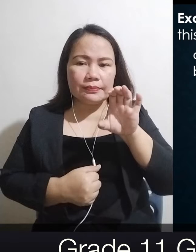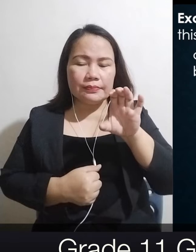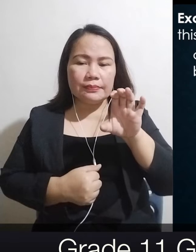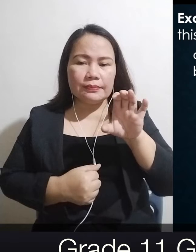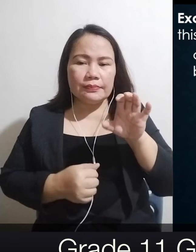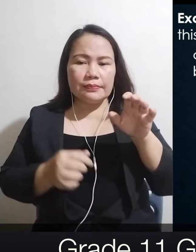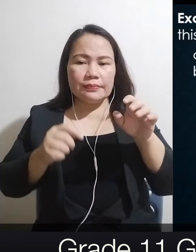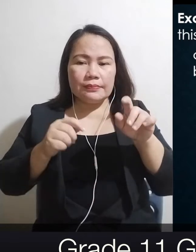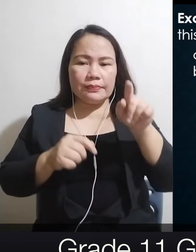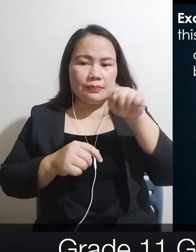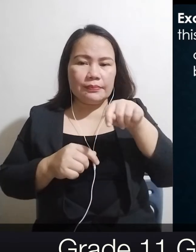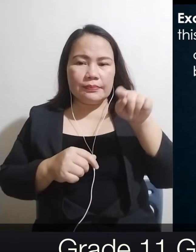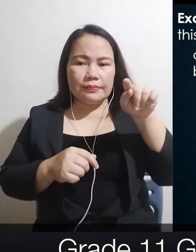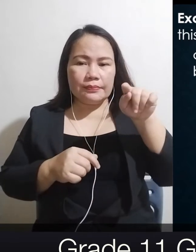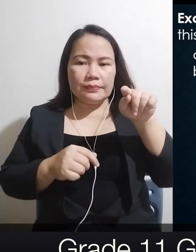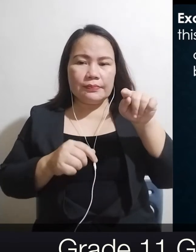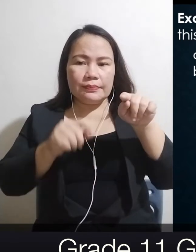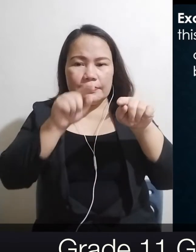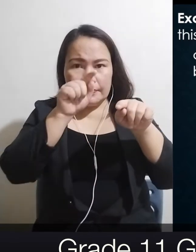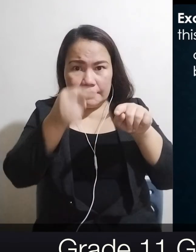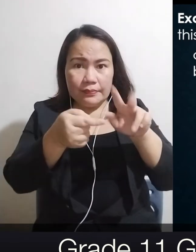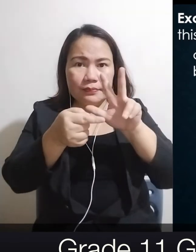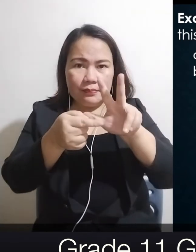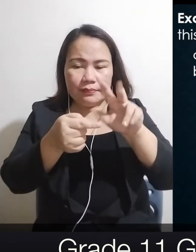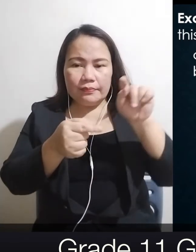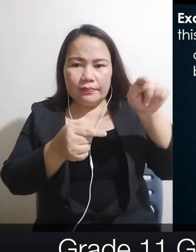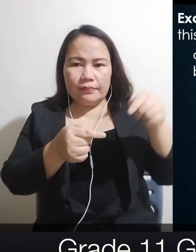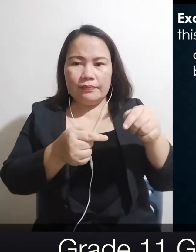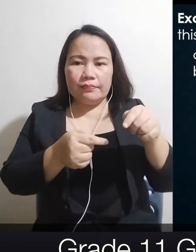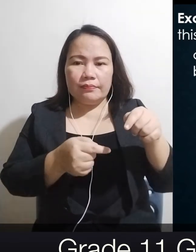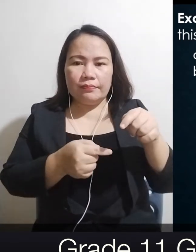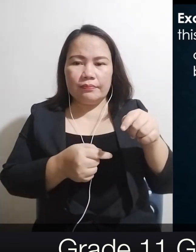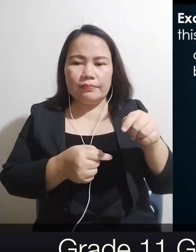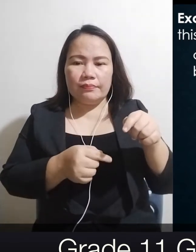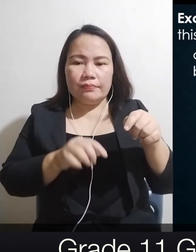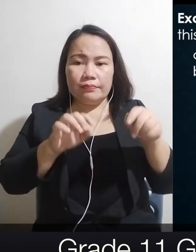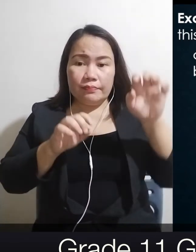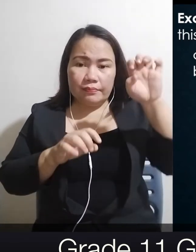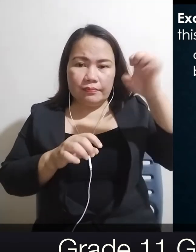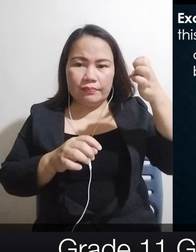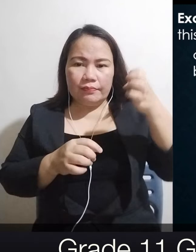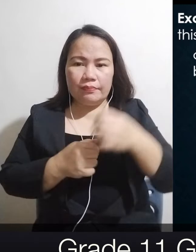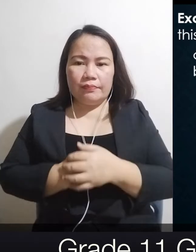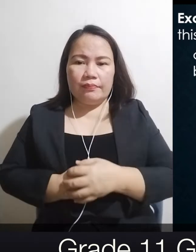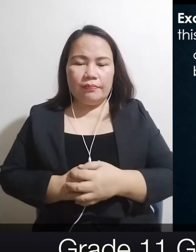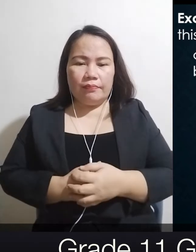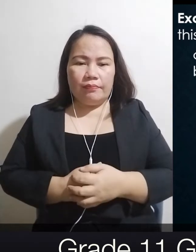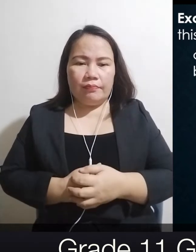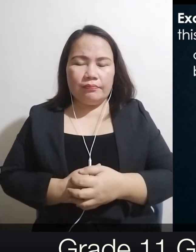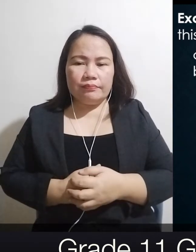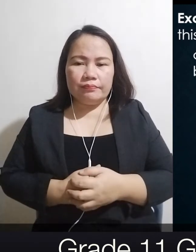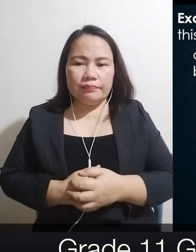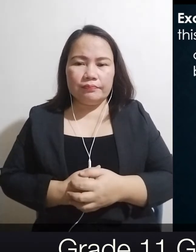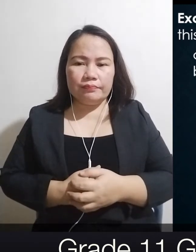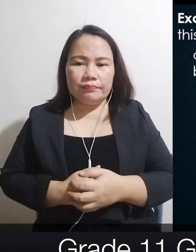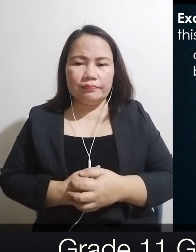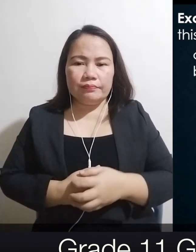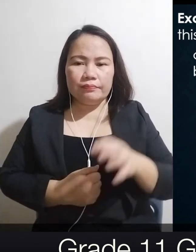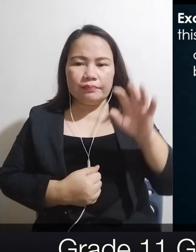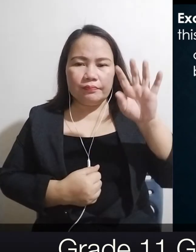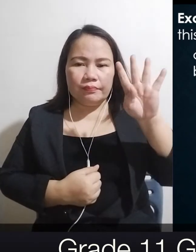open parenthesis, that is 3, close, tapos pindot yung pang exponent, and then yung fraction var, that